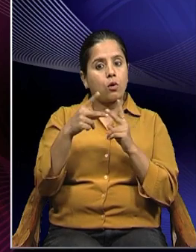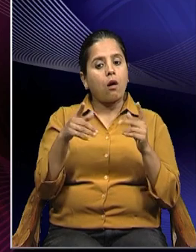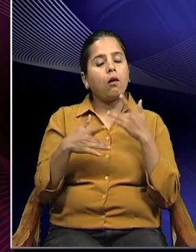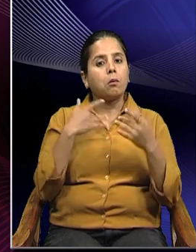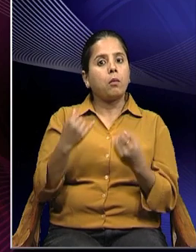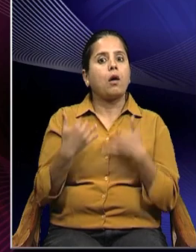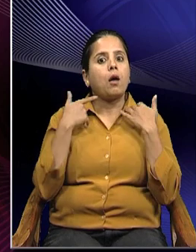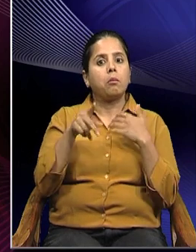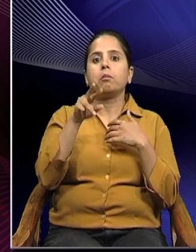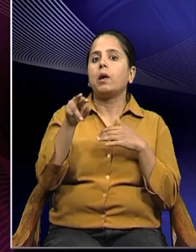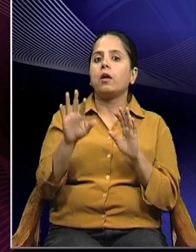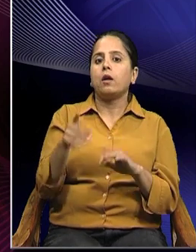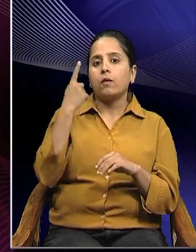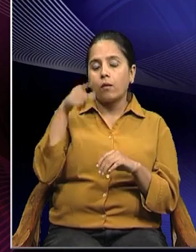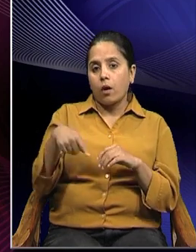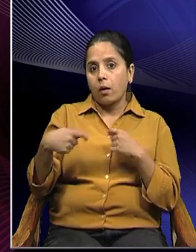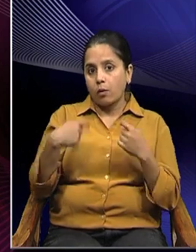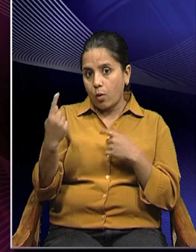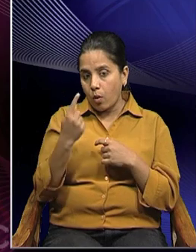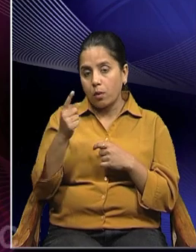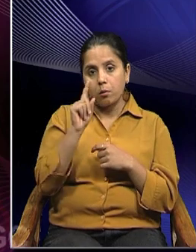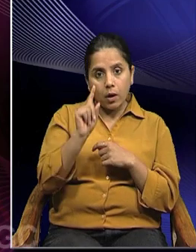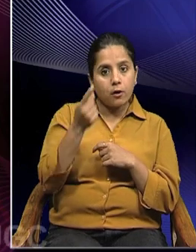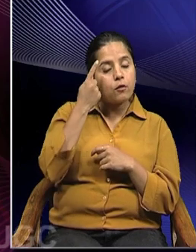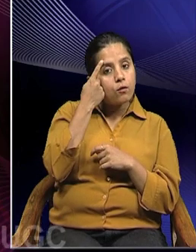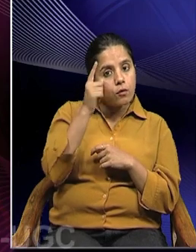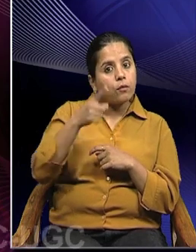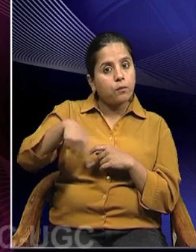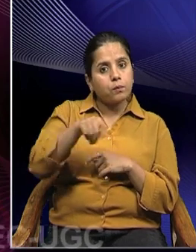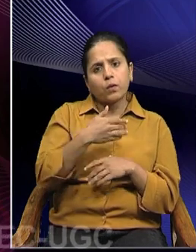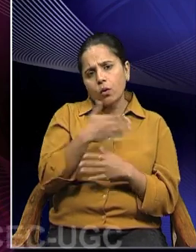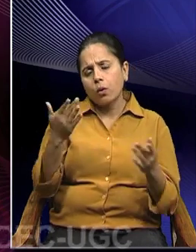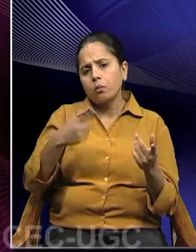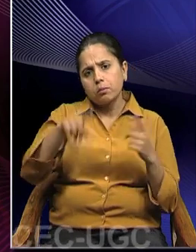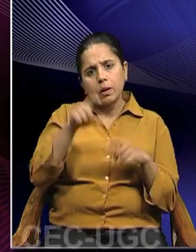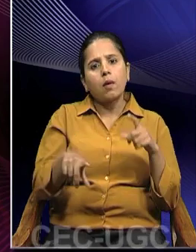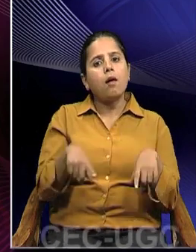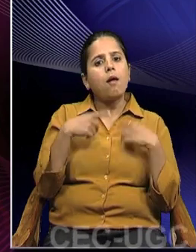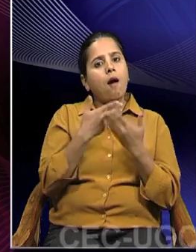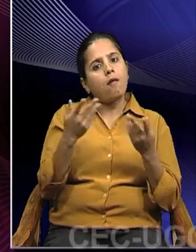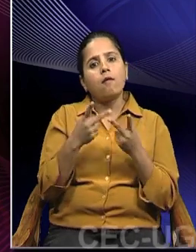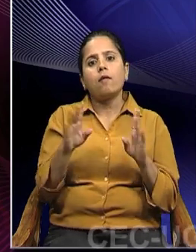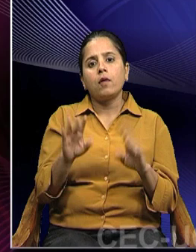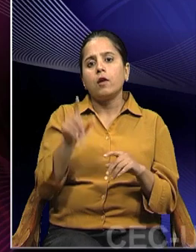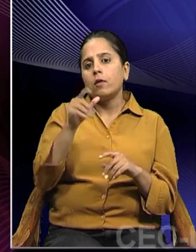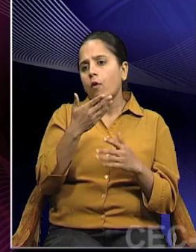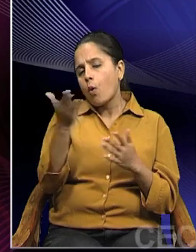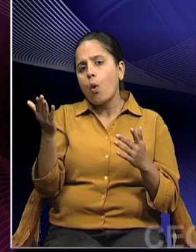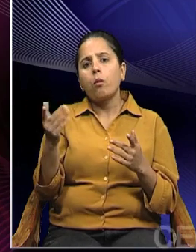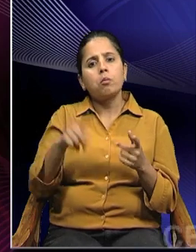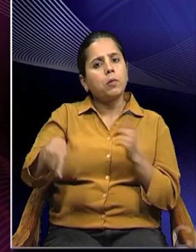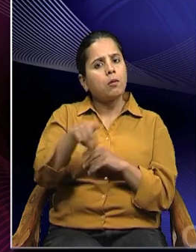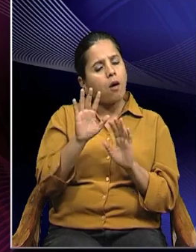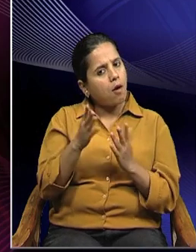inspirational meaning not only for the entrepreneurs, but also for every walk of life. People from every walk of life, you